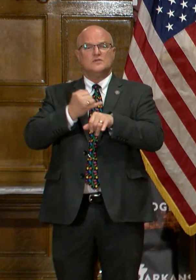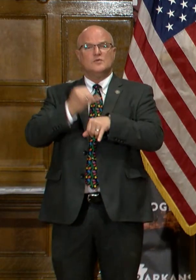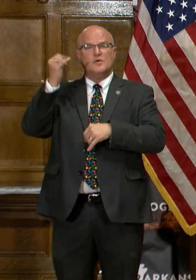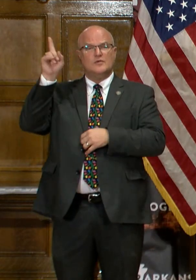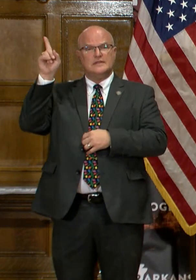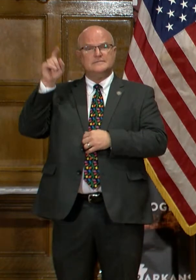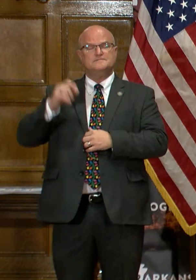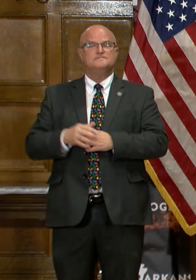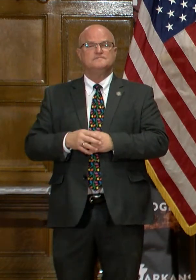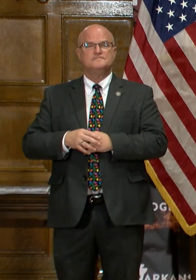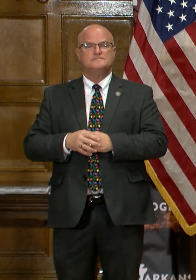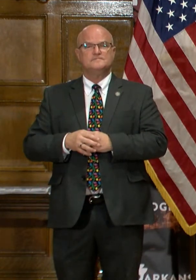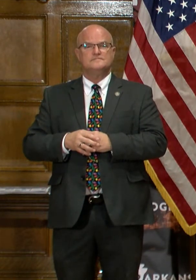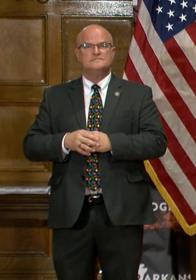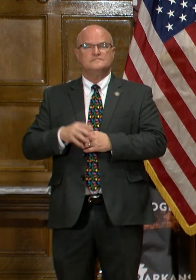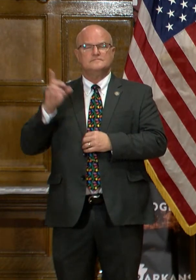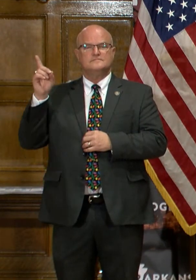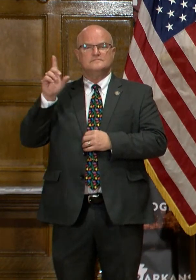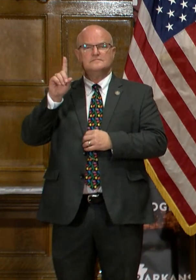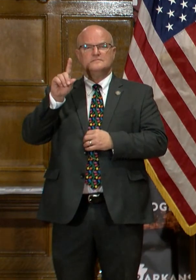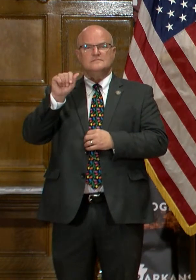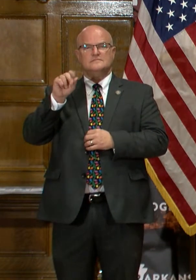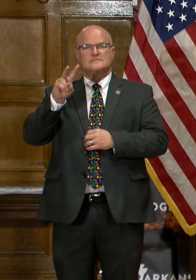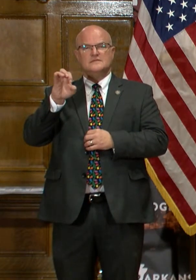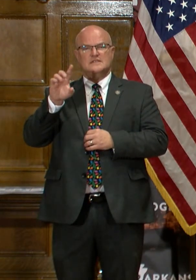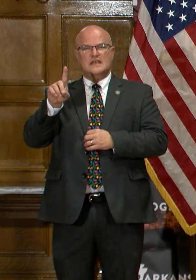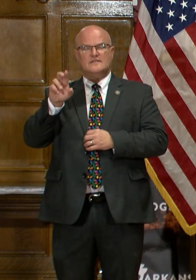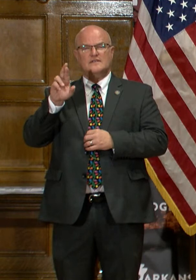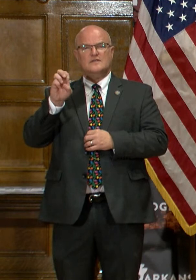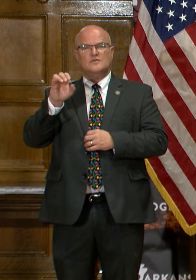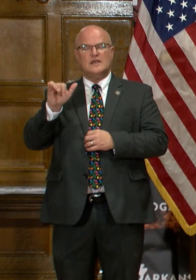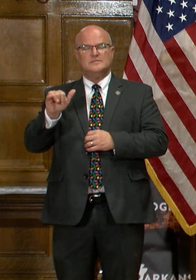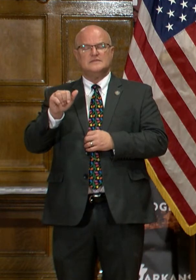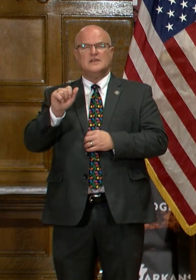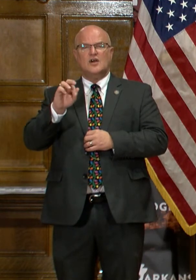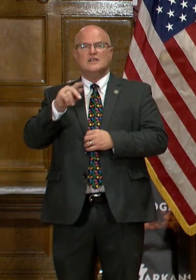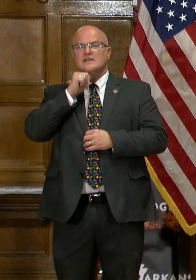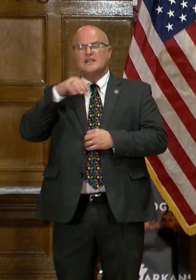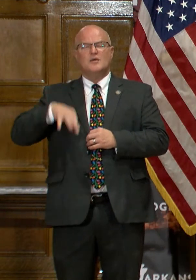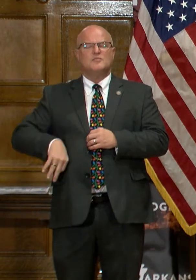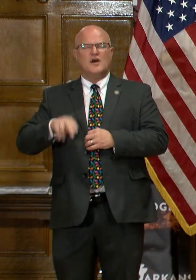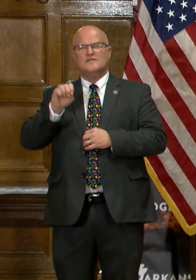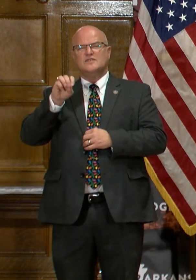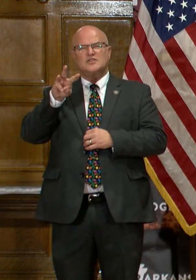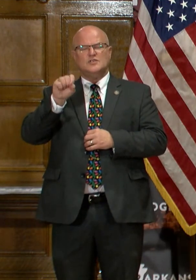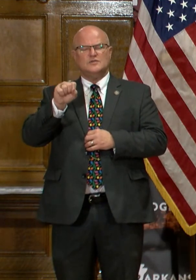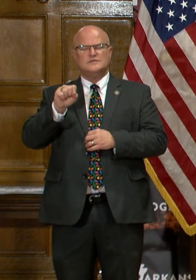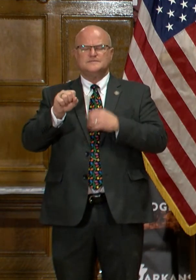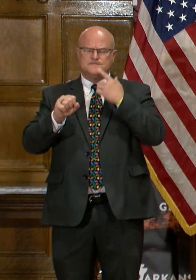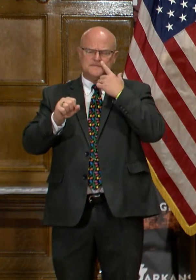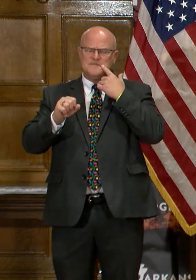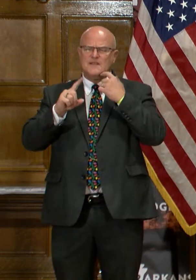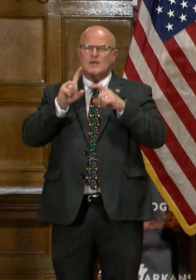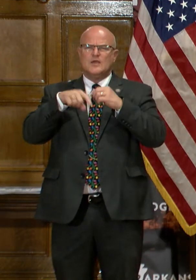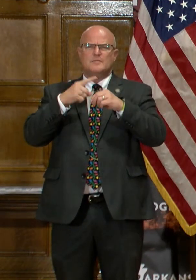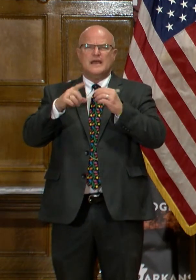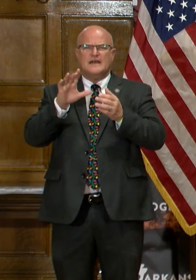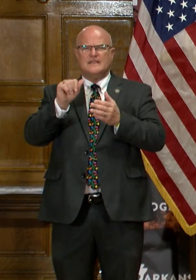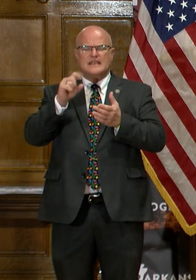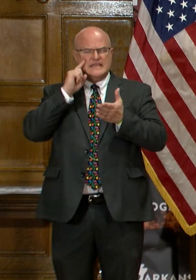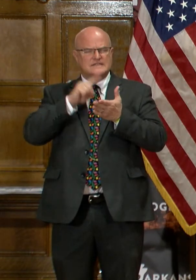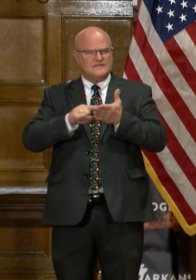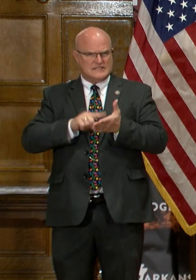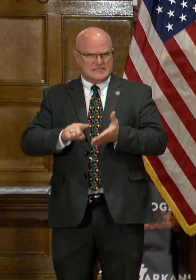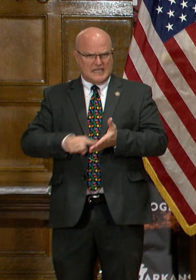remotely? Governor, this is David Ramsey with the Arkansas Nonprofit News Network. A couple of questions regarding the case